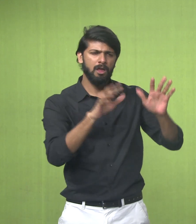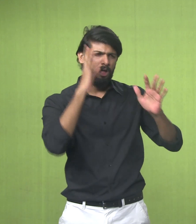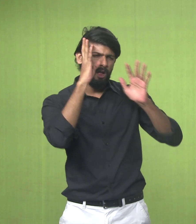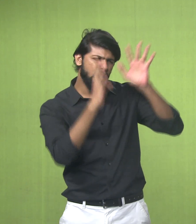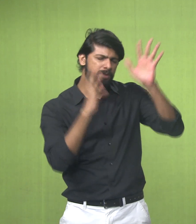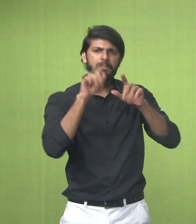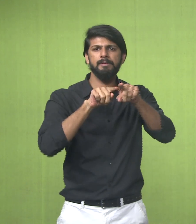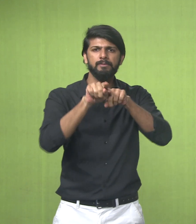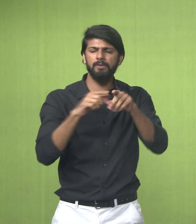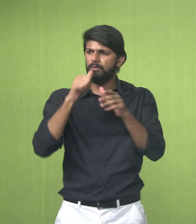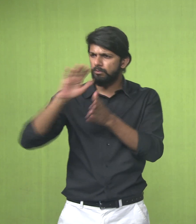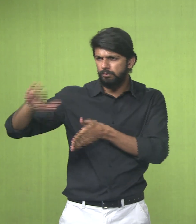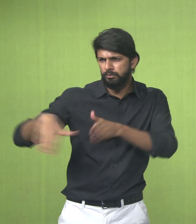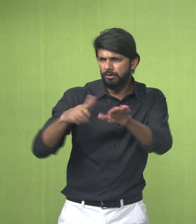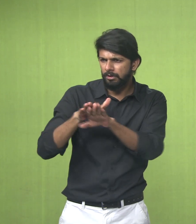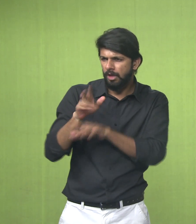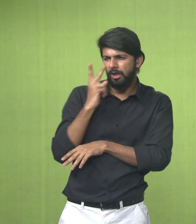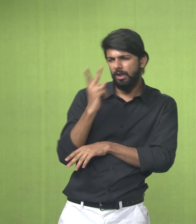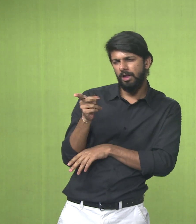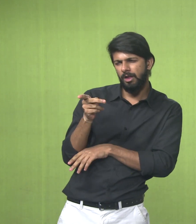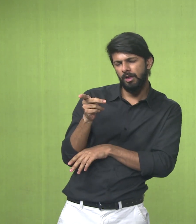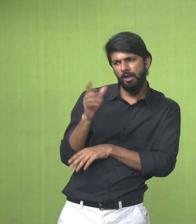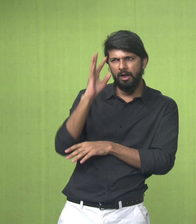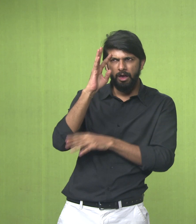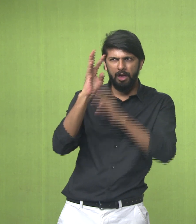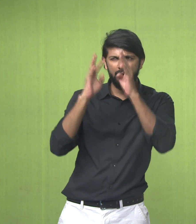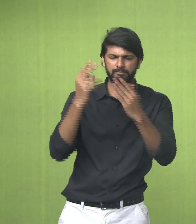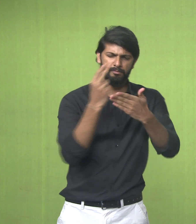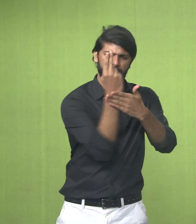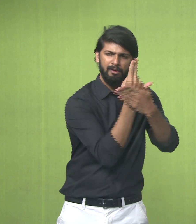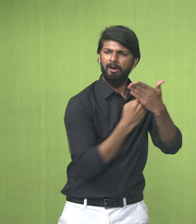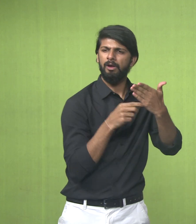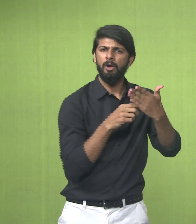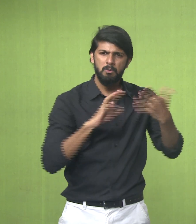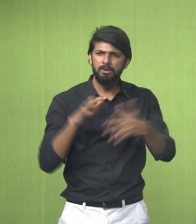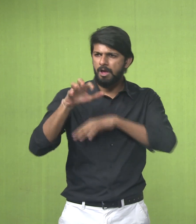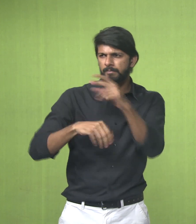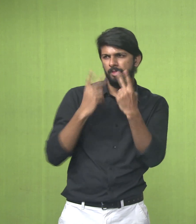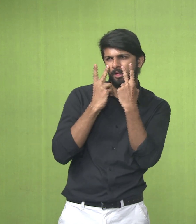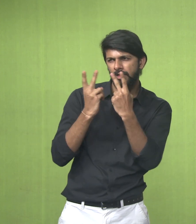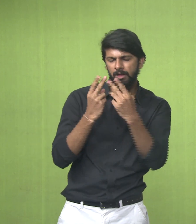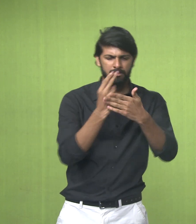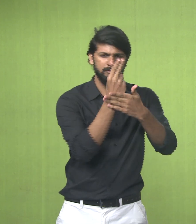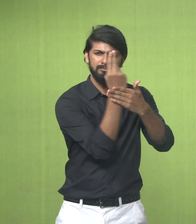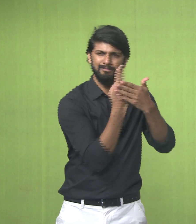feel about the forms they used. The forms were also very natural.